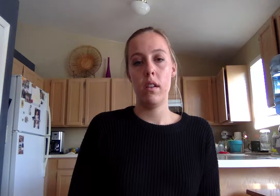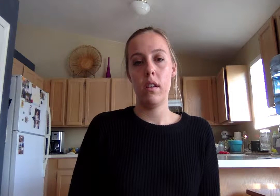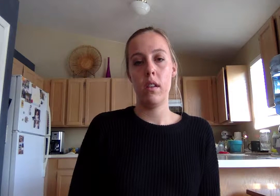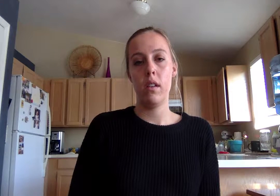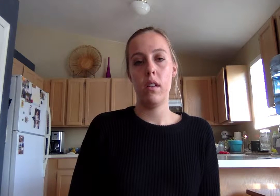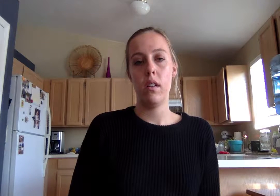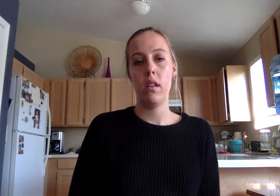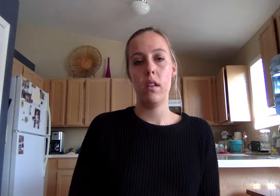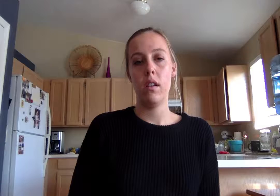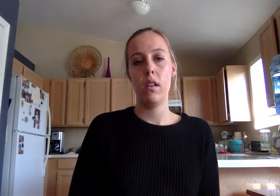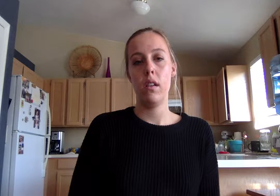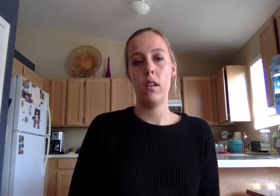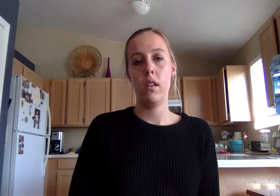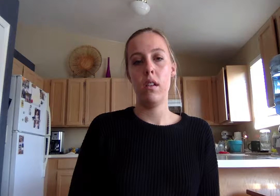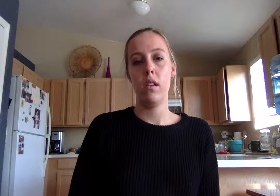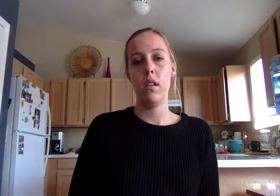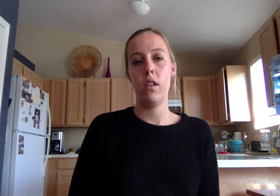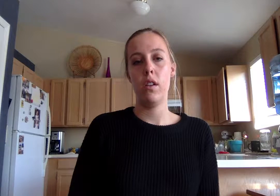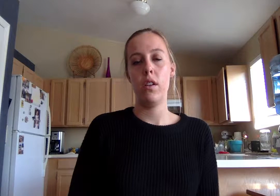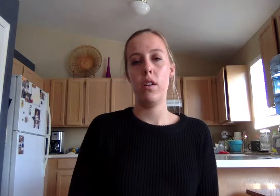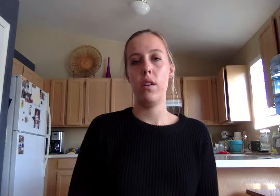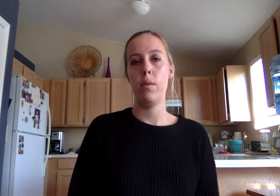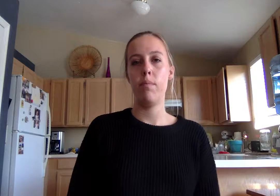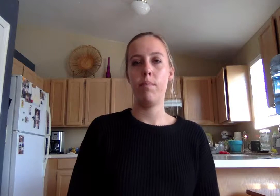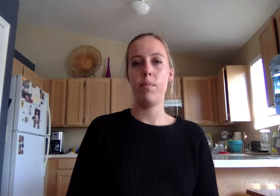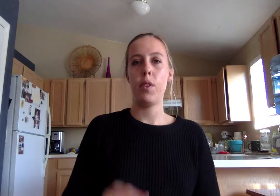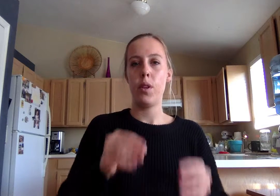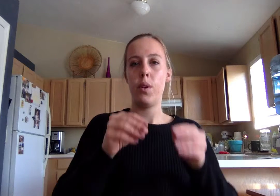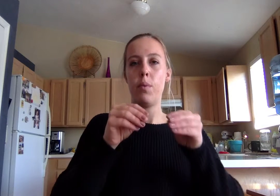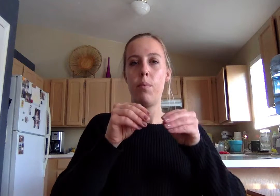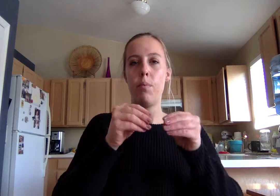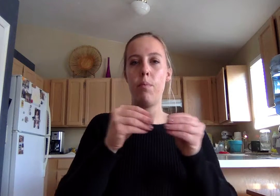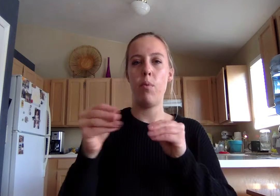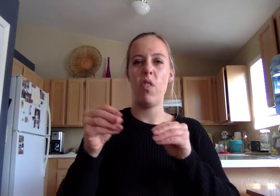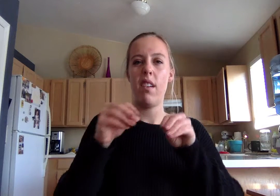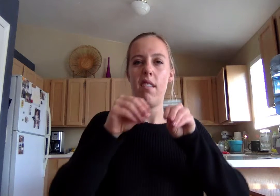Move it down something like that. Now with this, I would make a pot